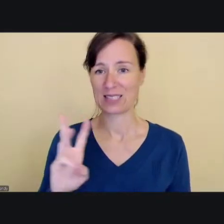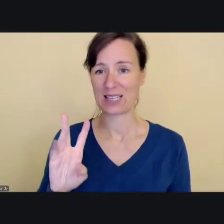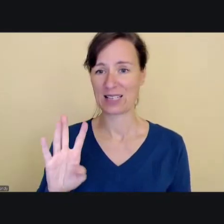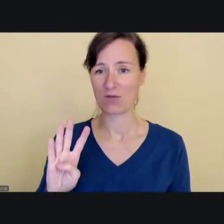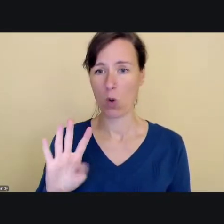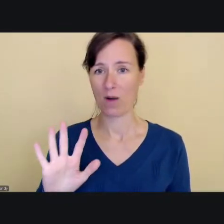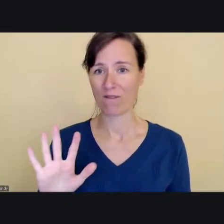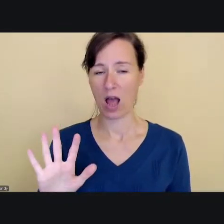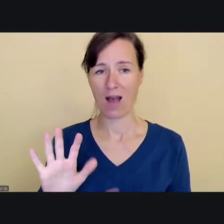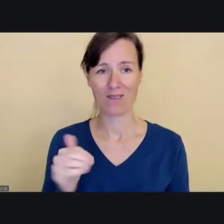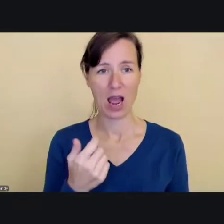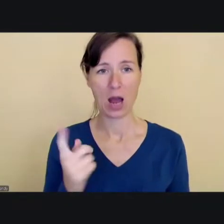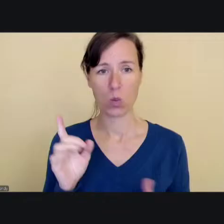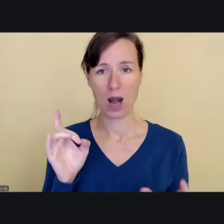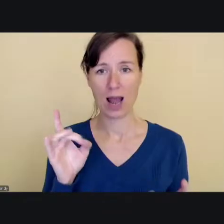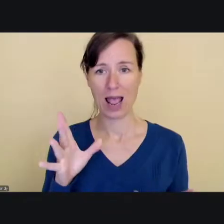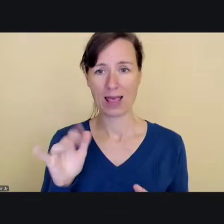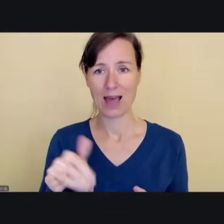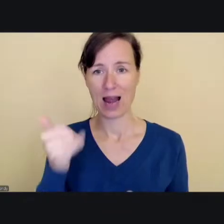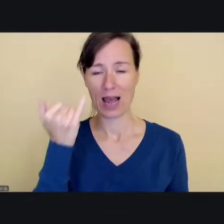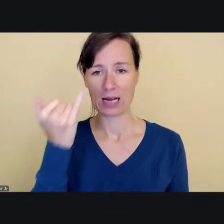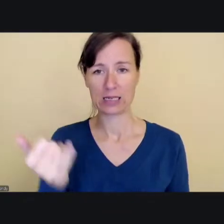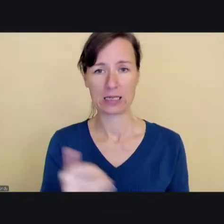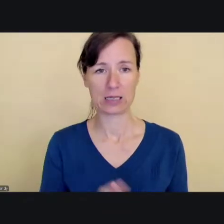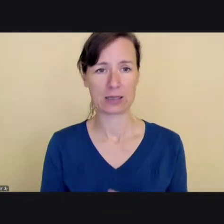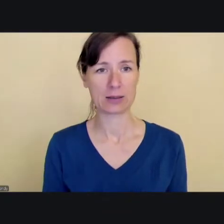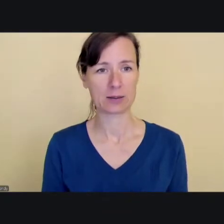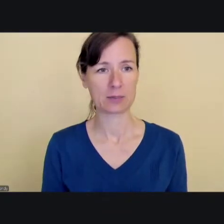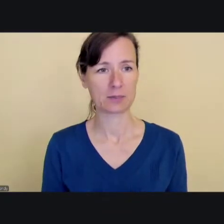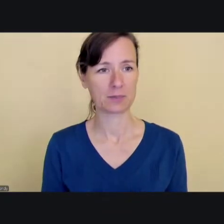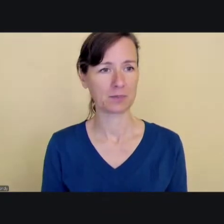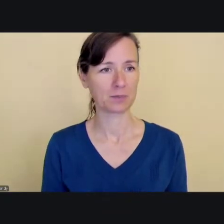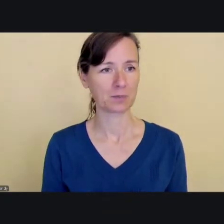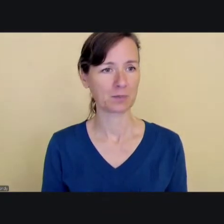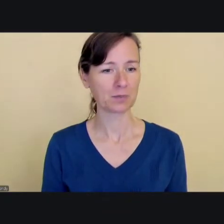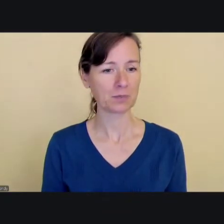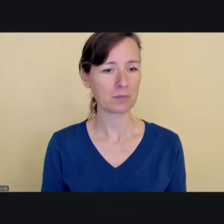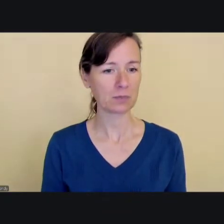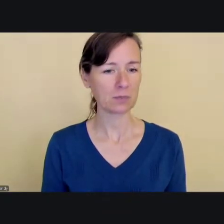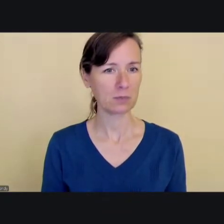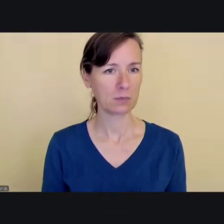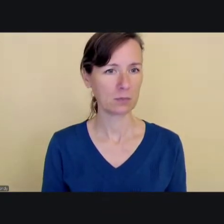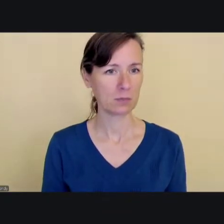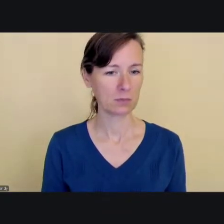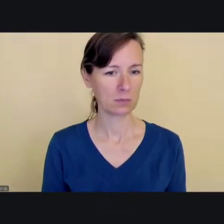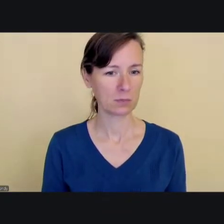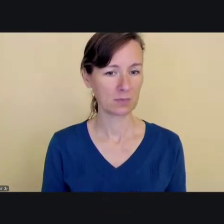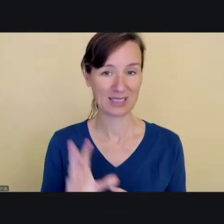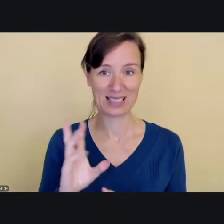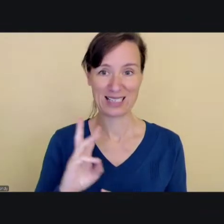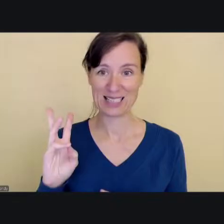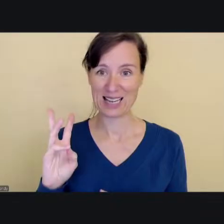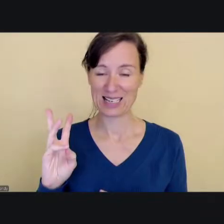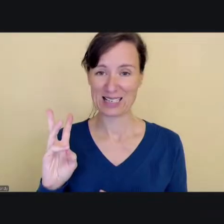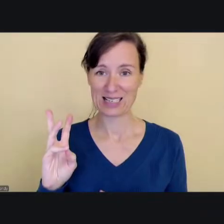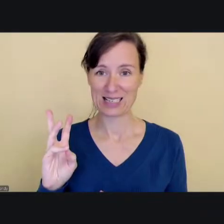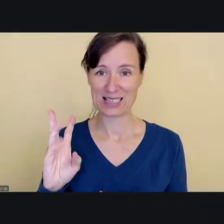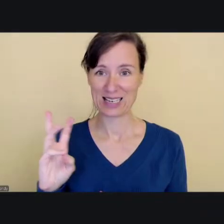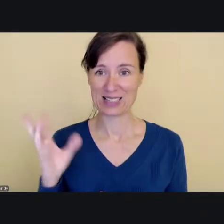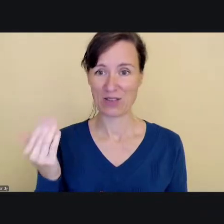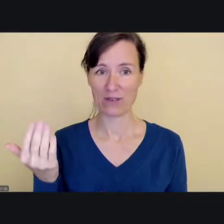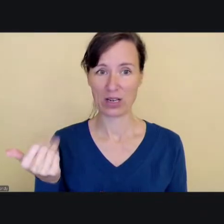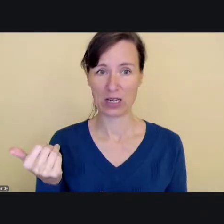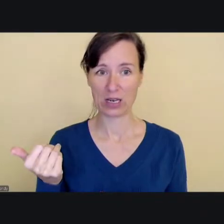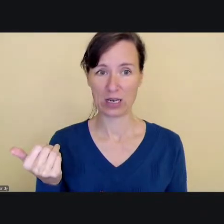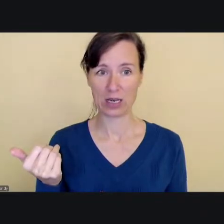anybody hate that idea? All right. What idea do you like better? You want to split the difference and say 6? 6:15?